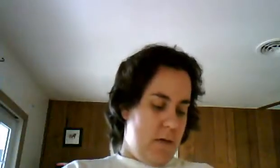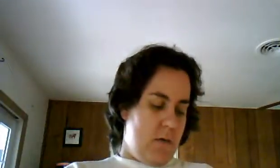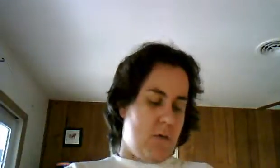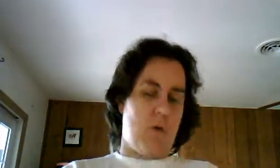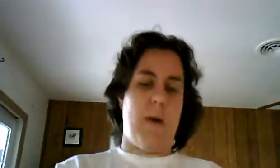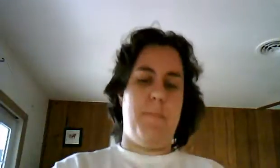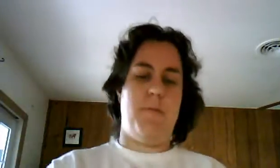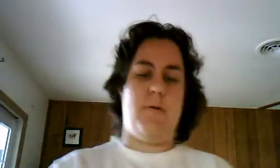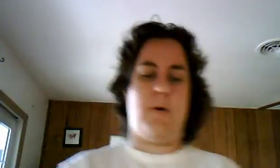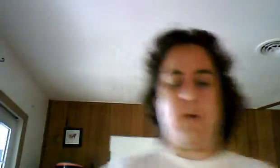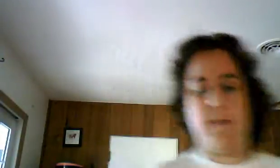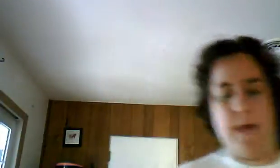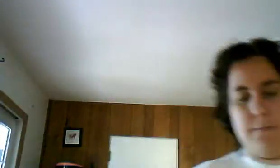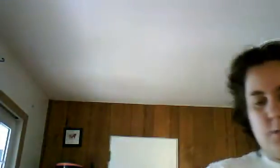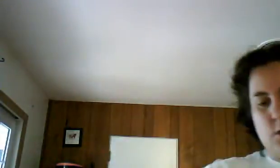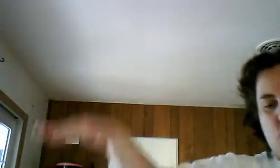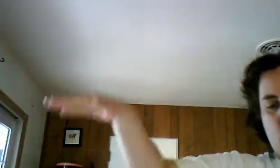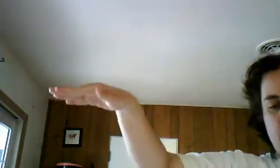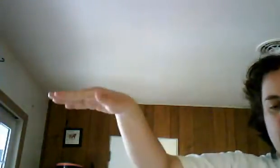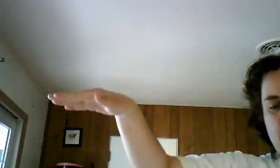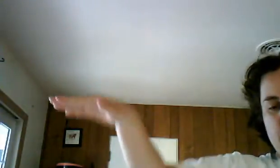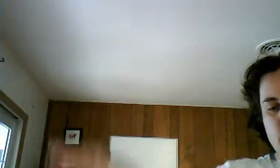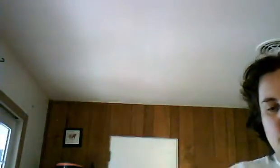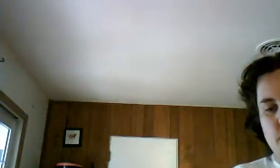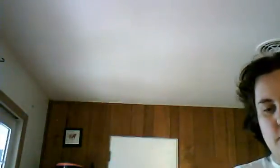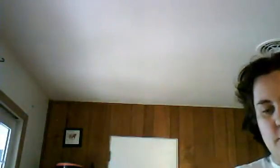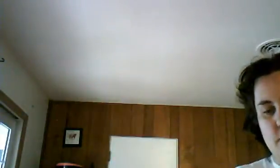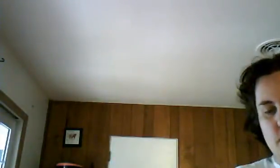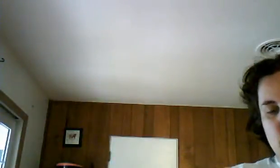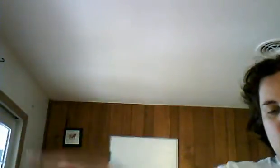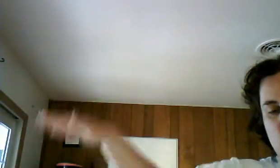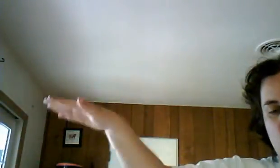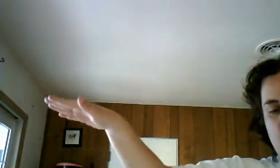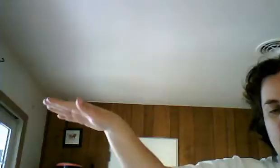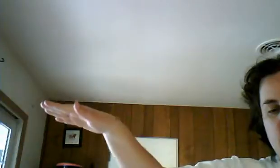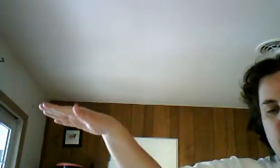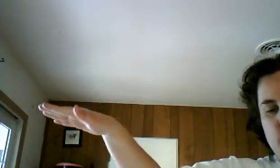Okay. Grow up, you're gonna go like that. Grow up. Grow up.